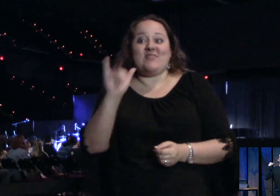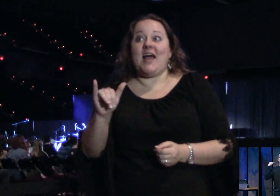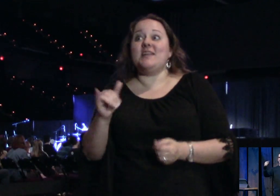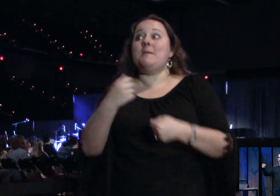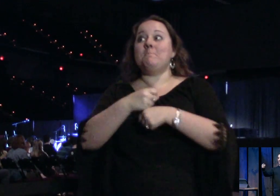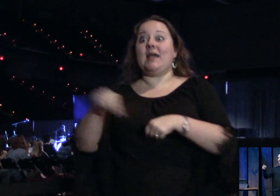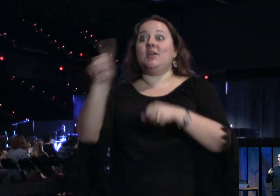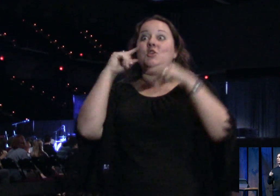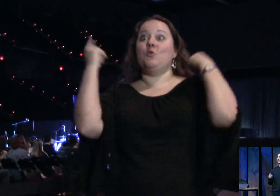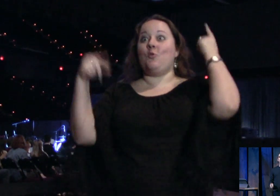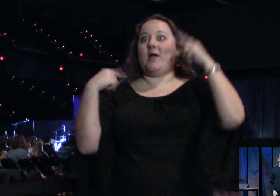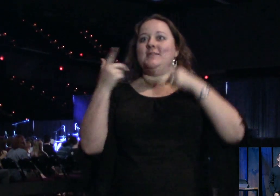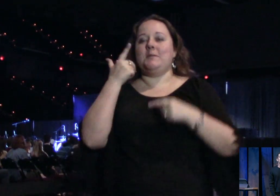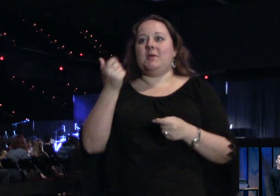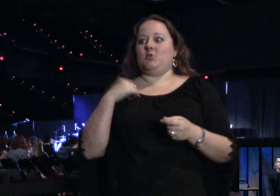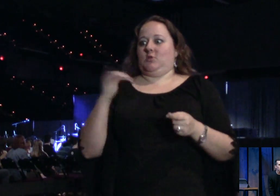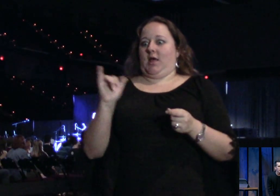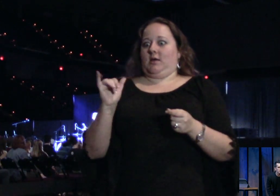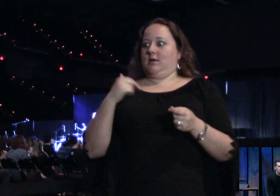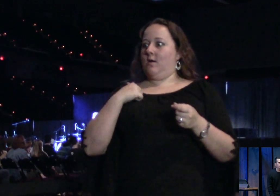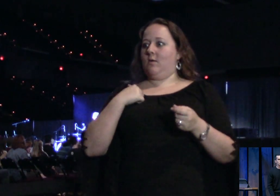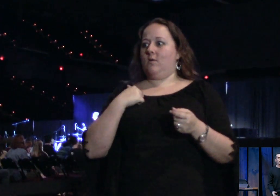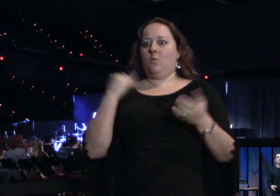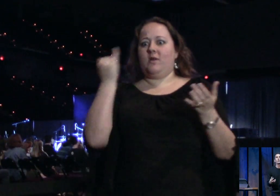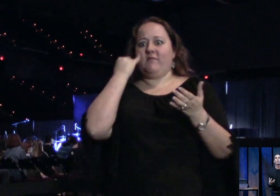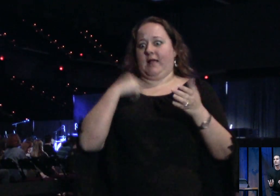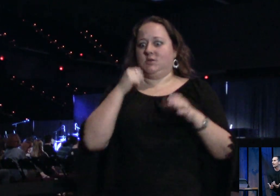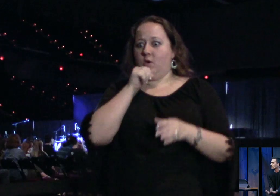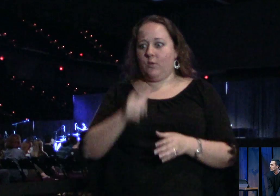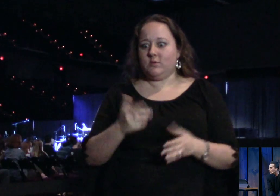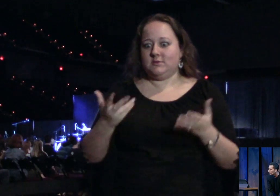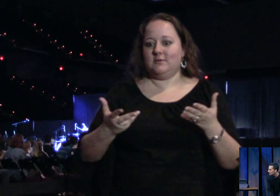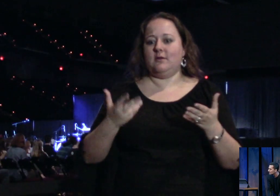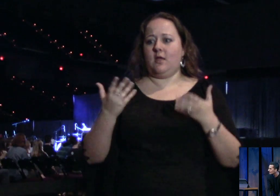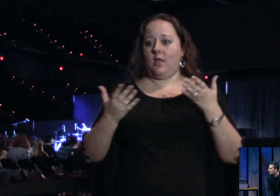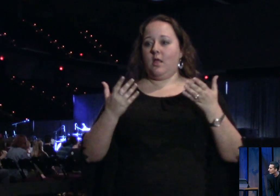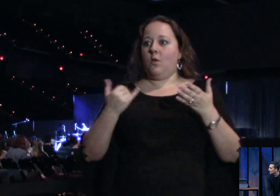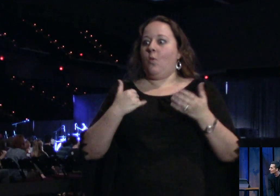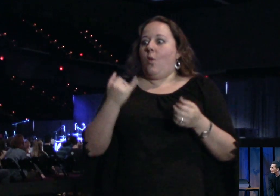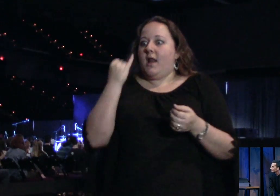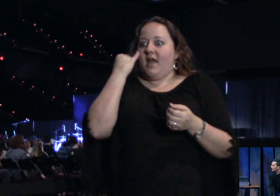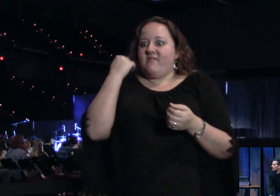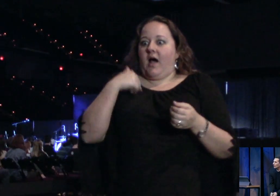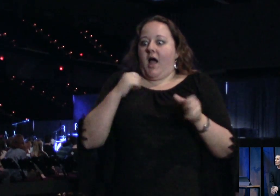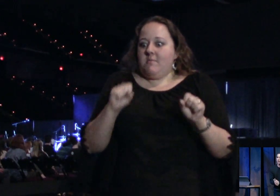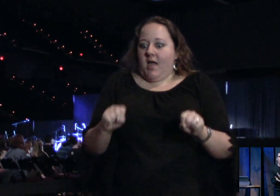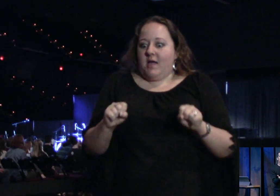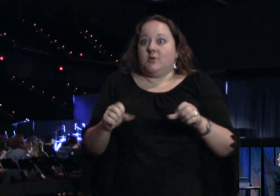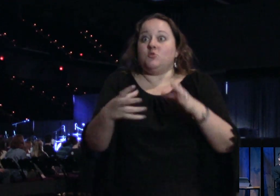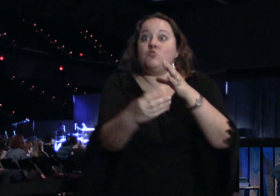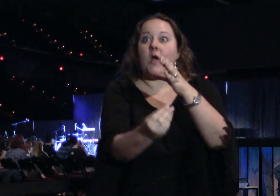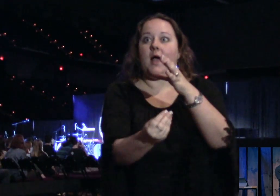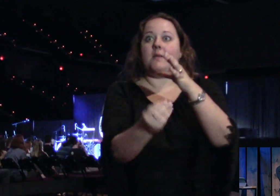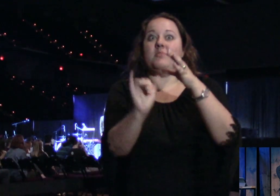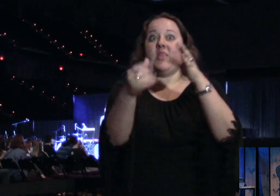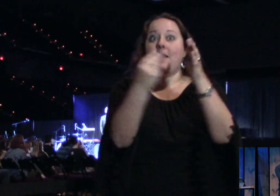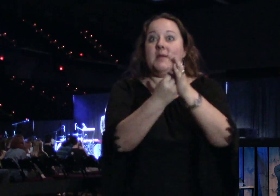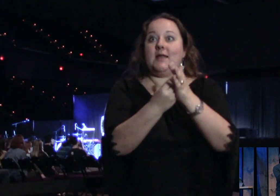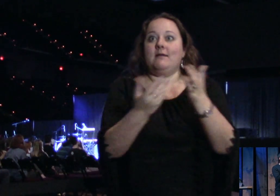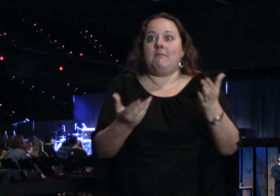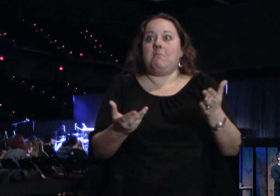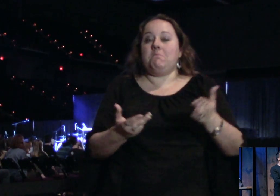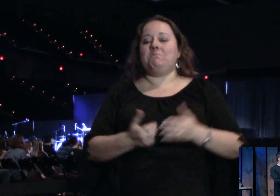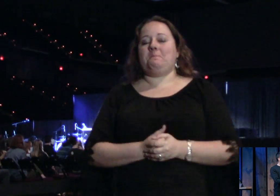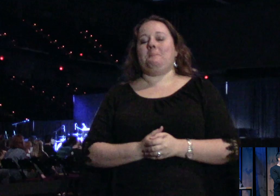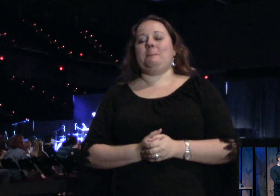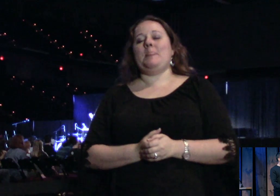that, me saying that to you right now is driving you crazy because you're like, but what if I don't? What if I'm able